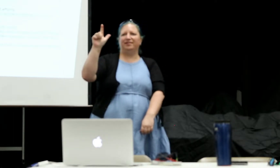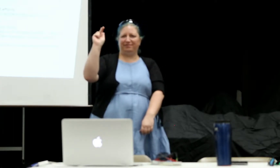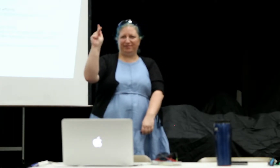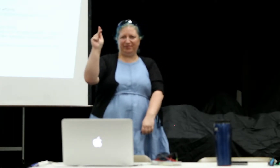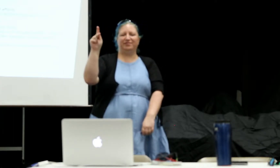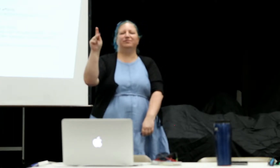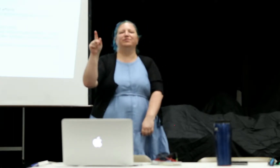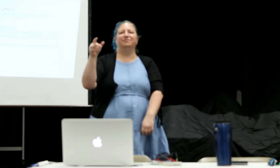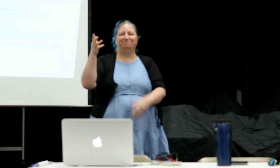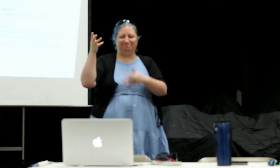with Crystal.